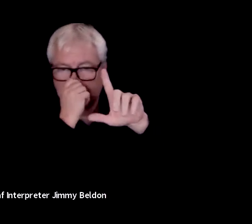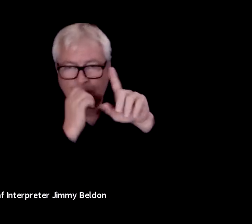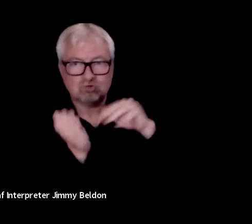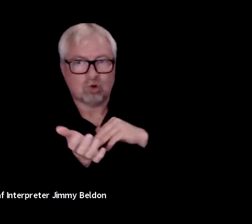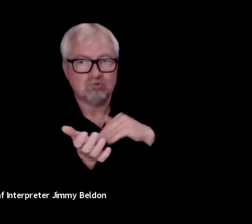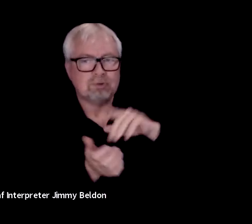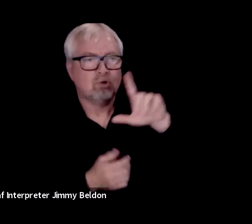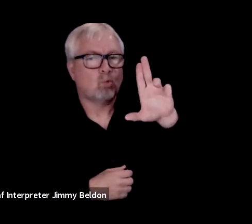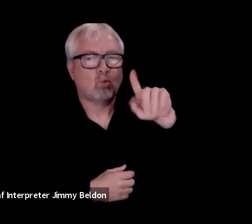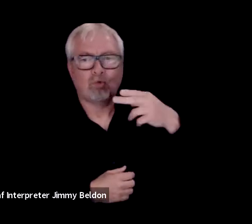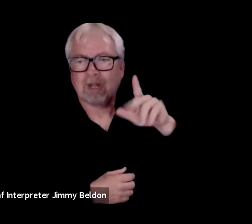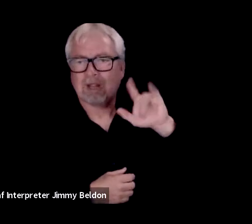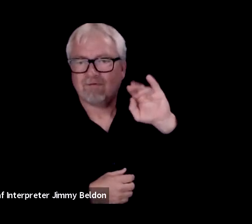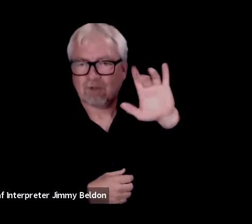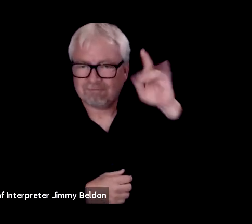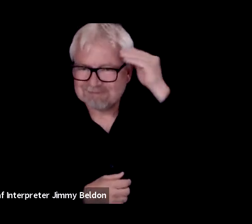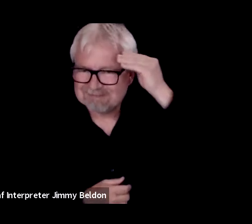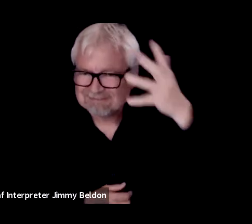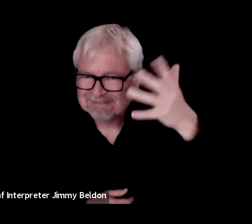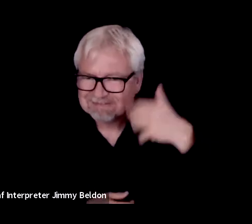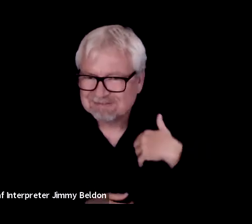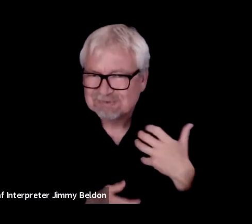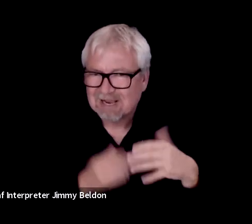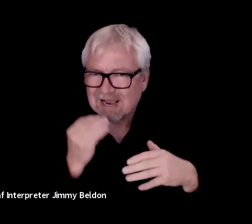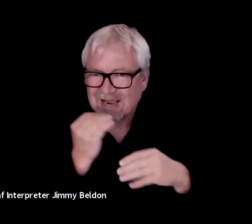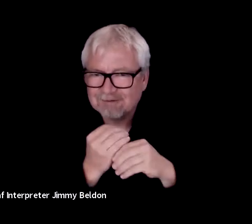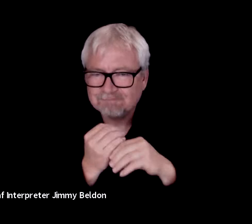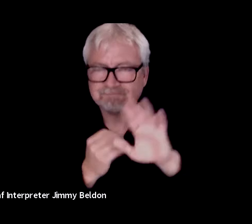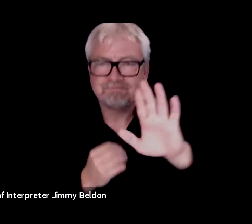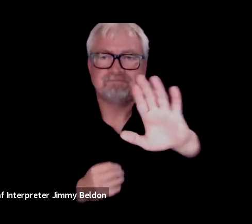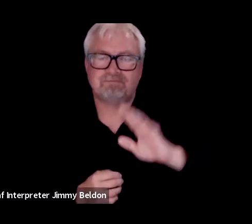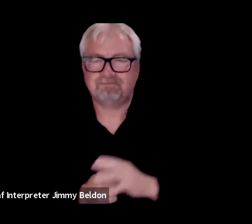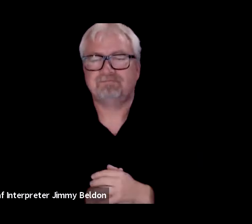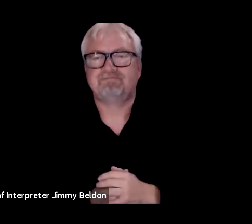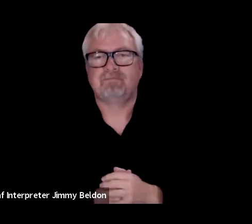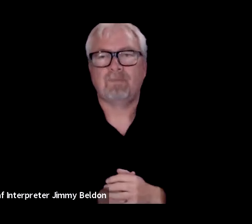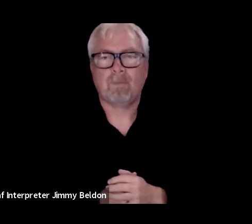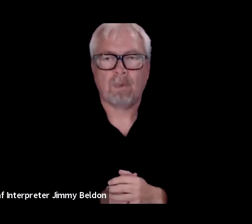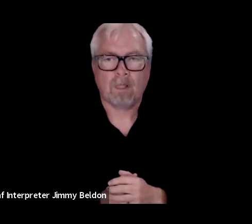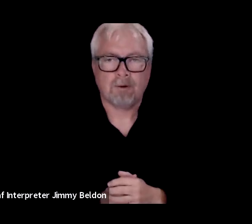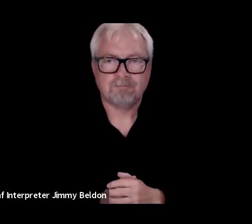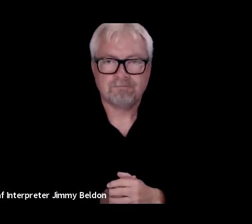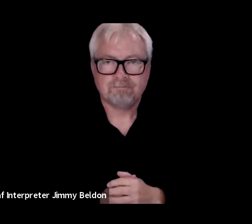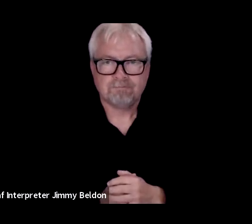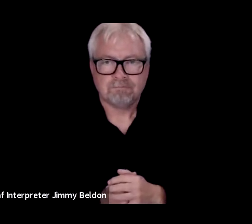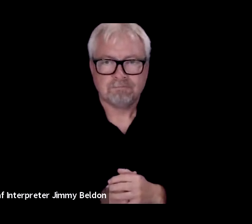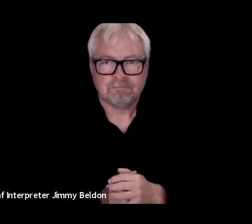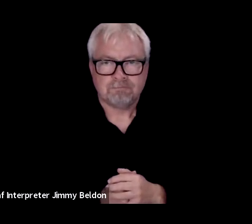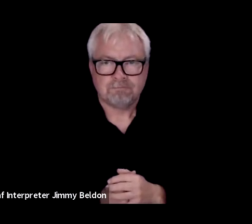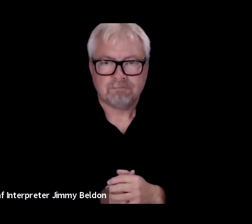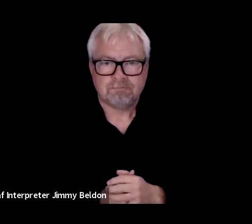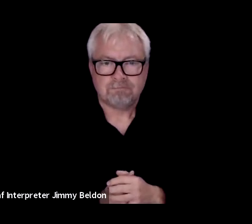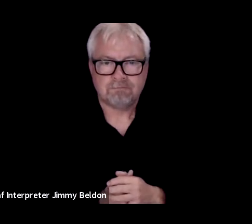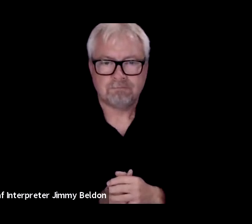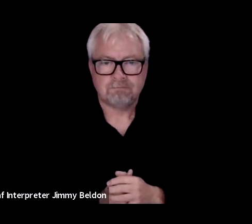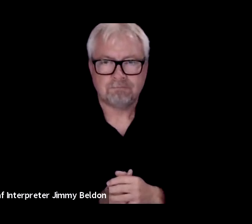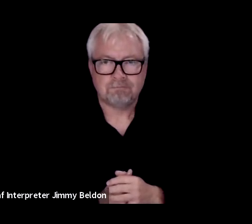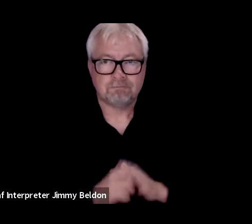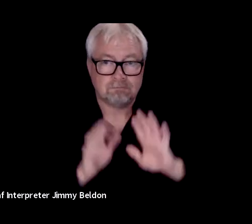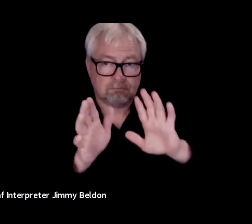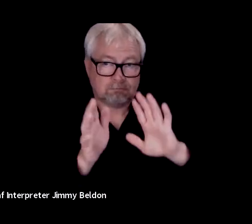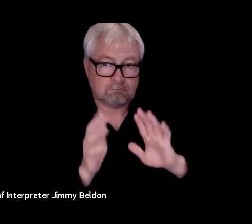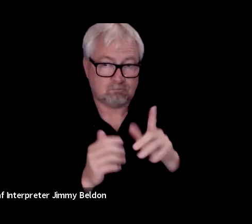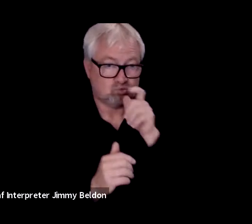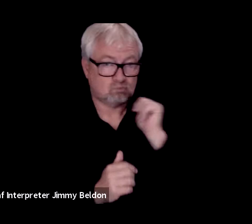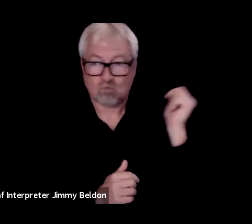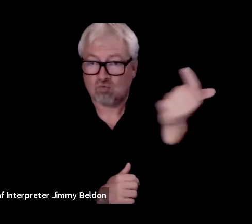when we look at the number of people who have been fully vaccinated, it's nearly 3.1